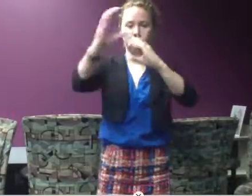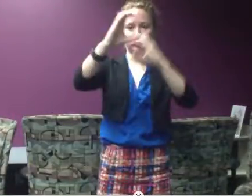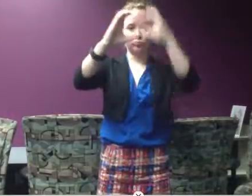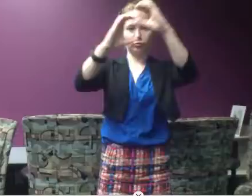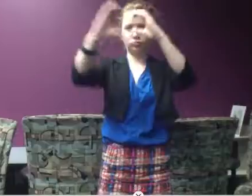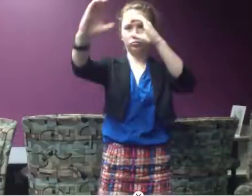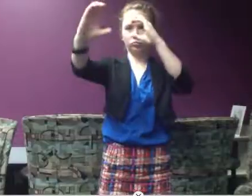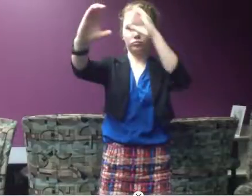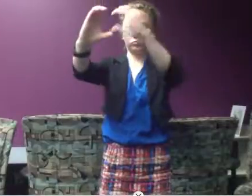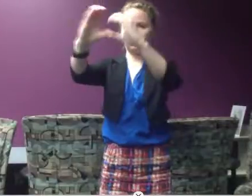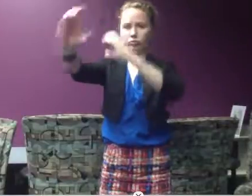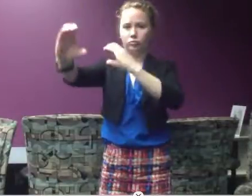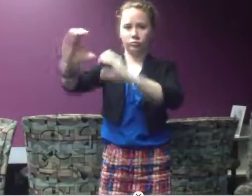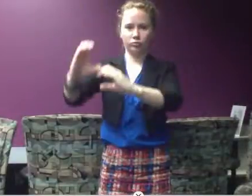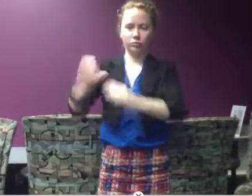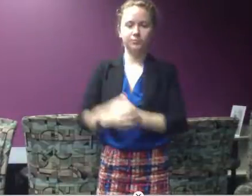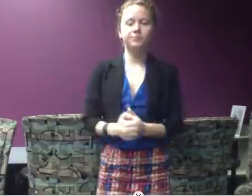there, one on top of each other.